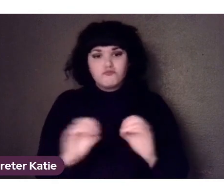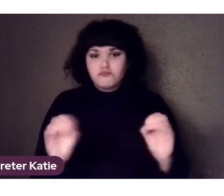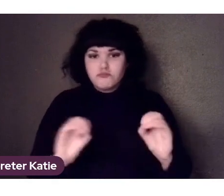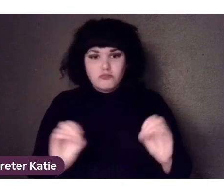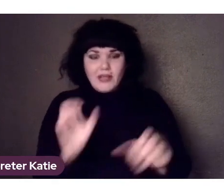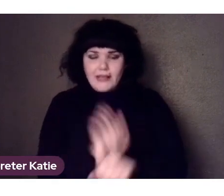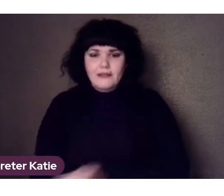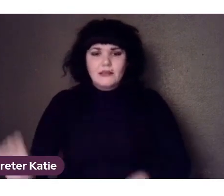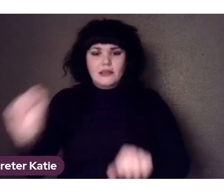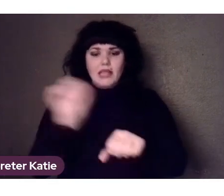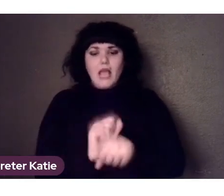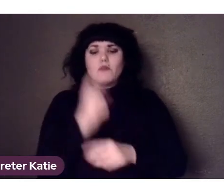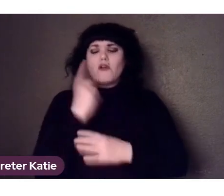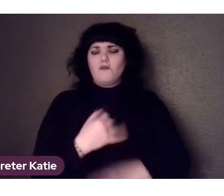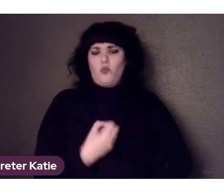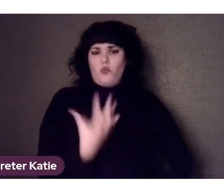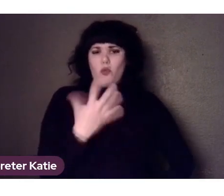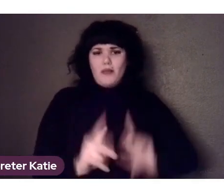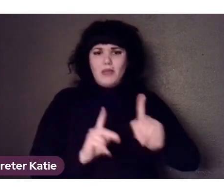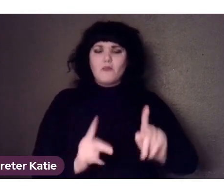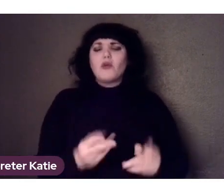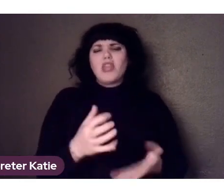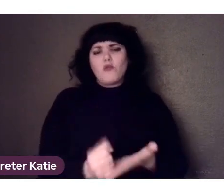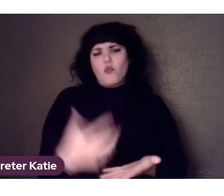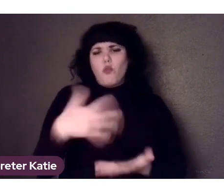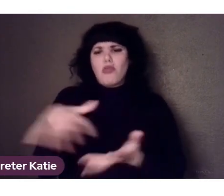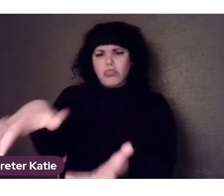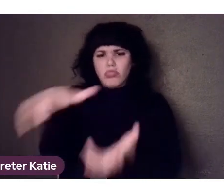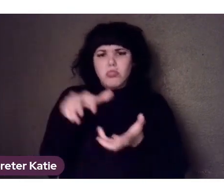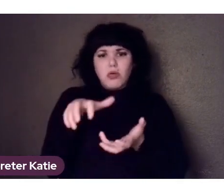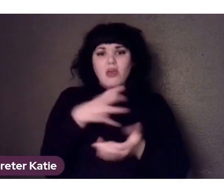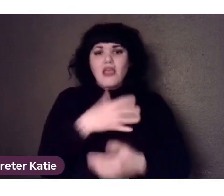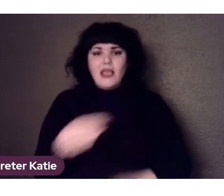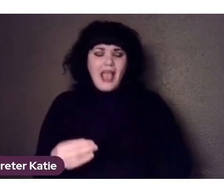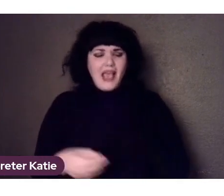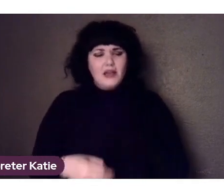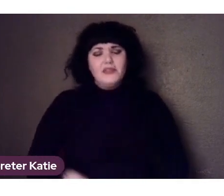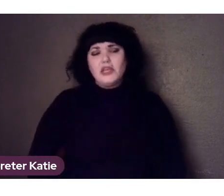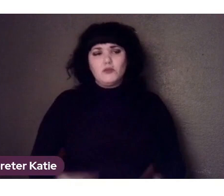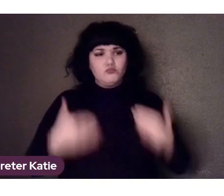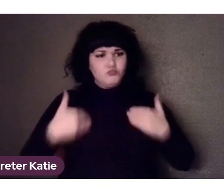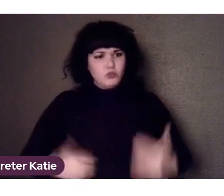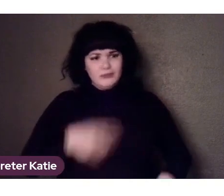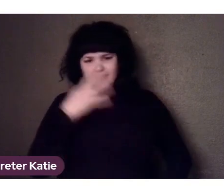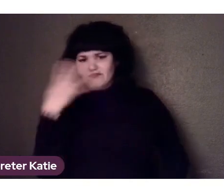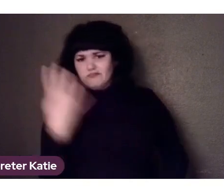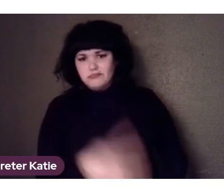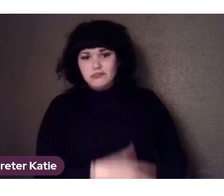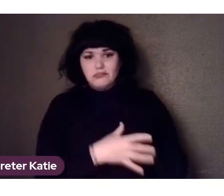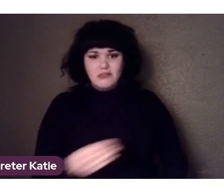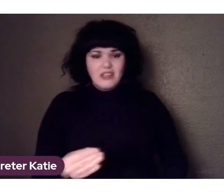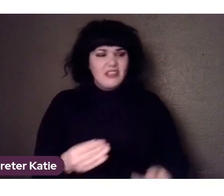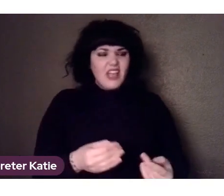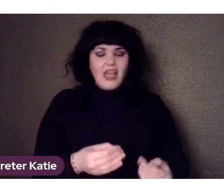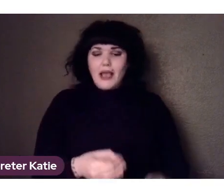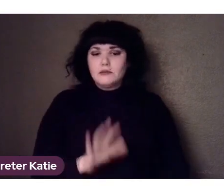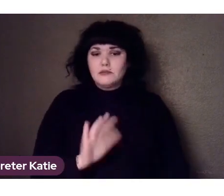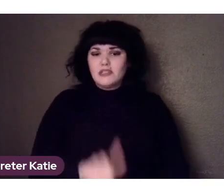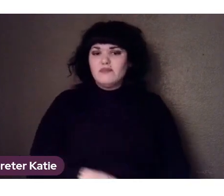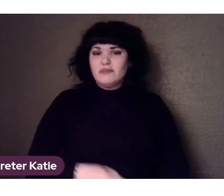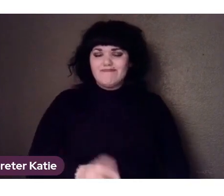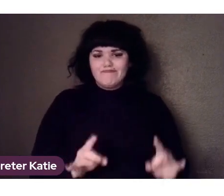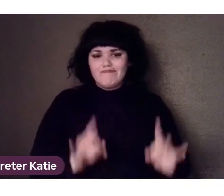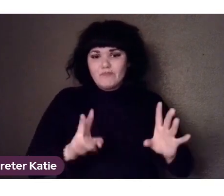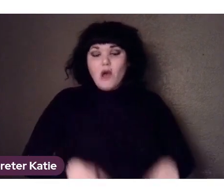and the dehumanization and harm inflicted upon the global majority throughout our nation's history. We acknowledge the